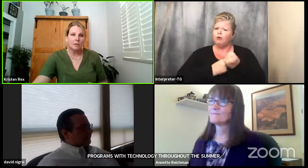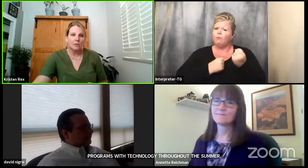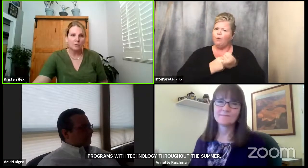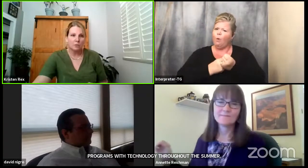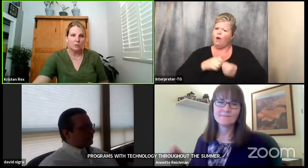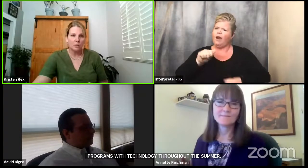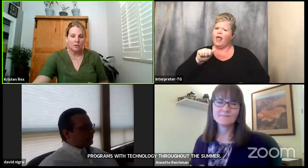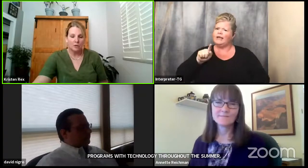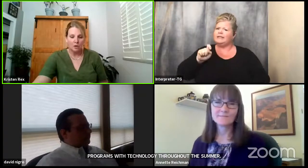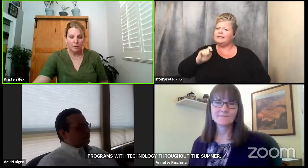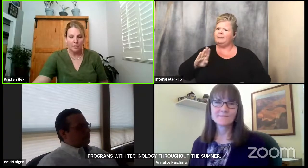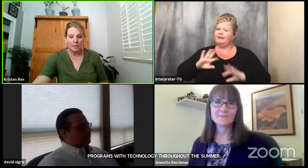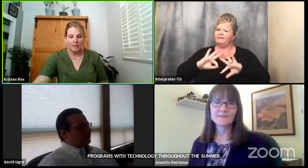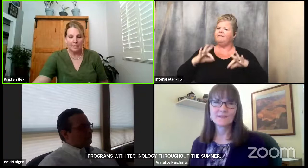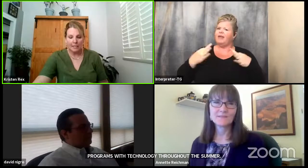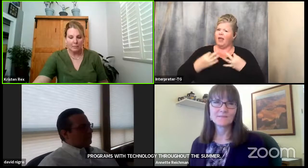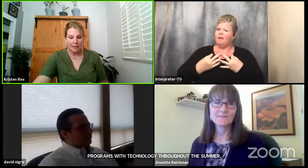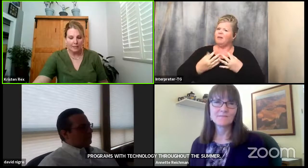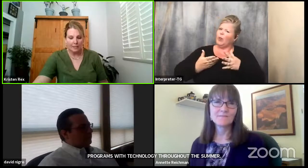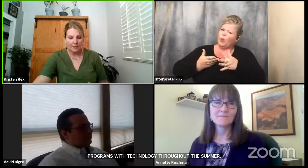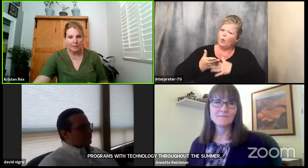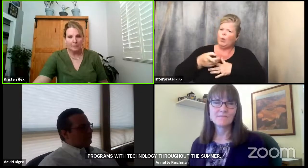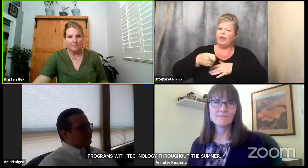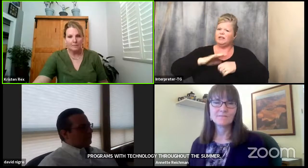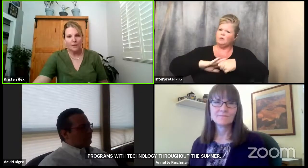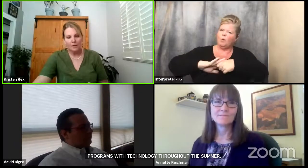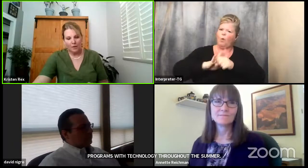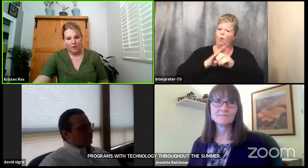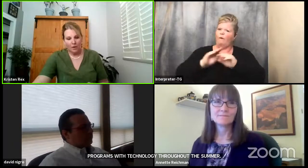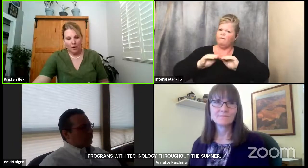ASDB families through the COVID-19 pandemic.